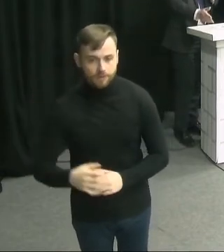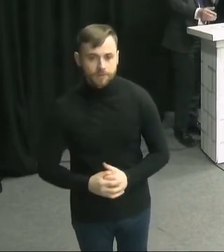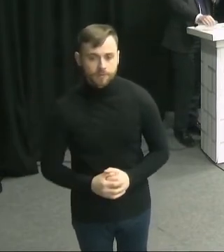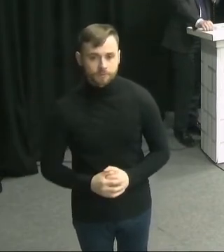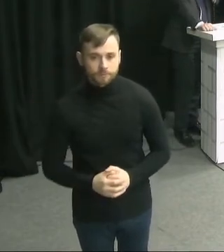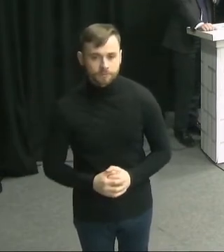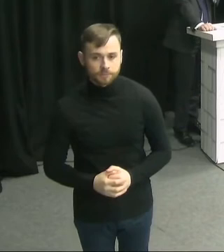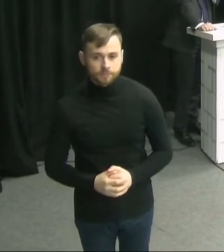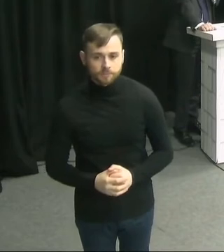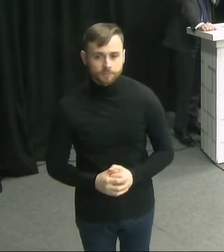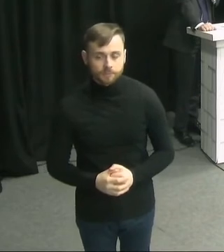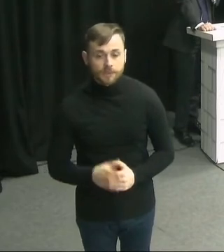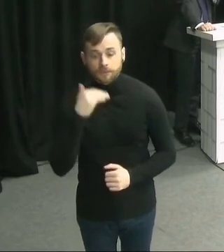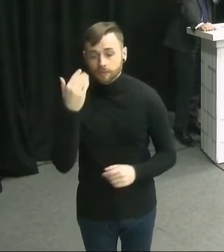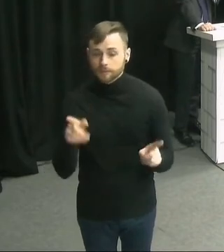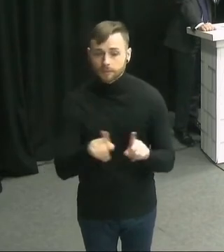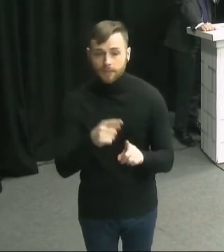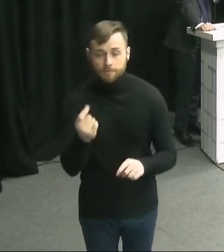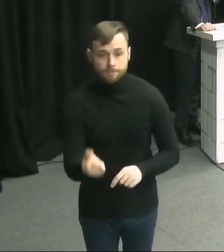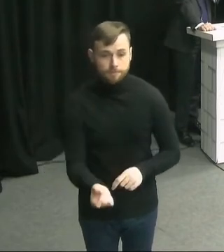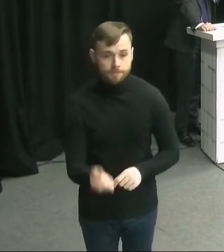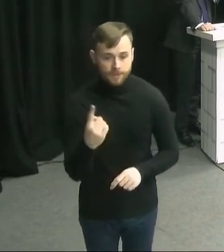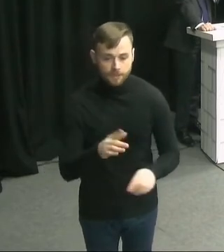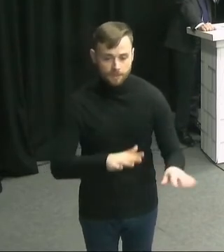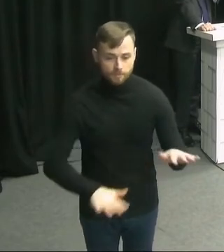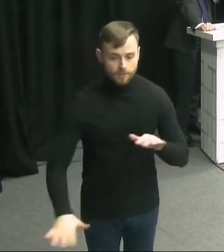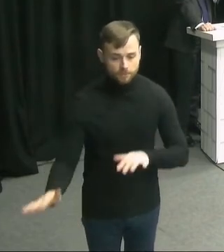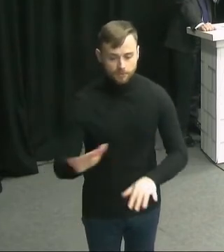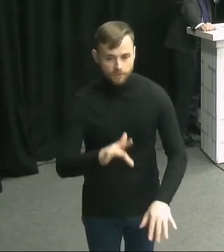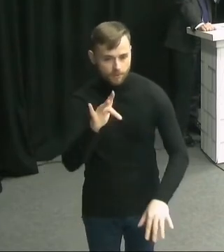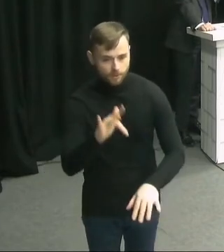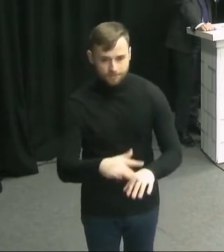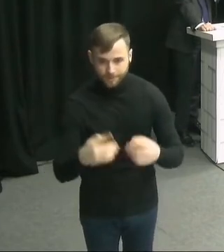different environment for work, and this also